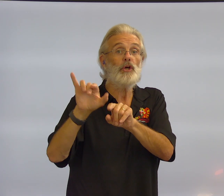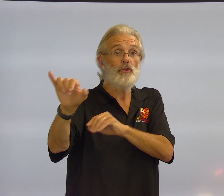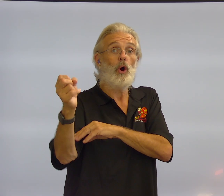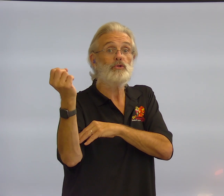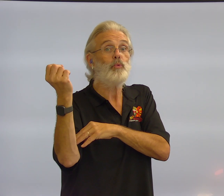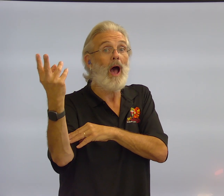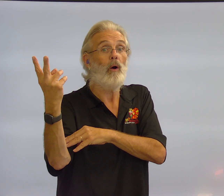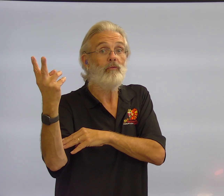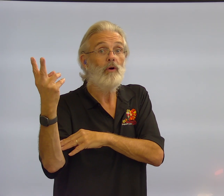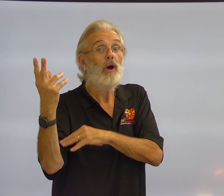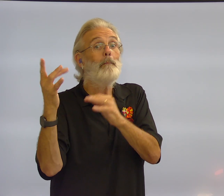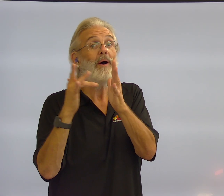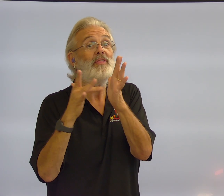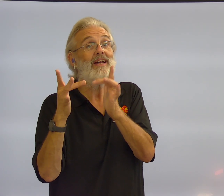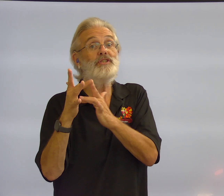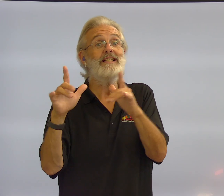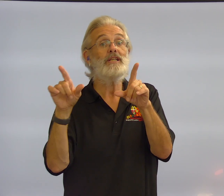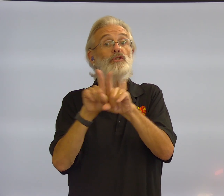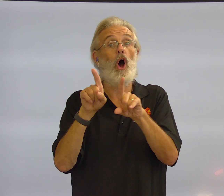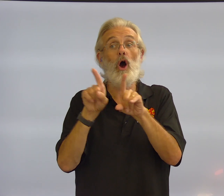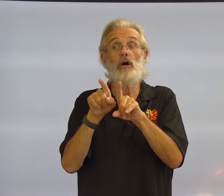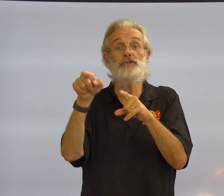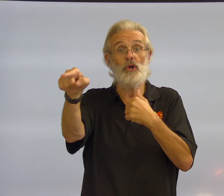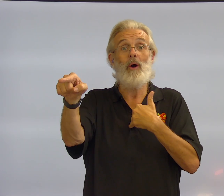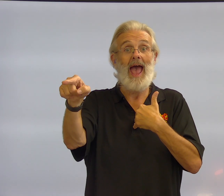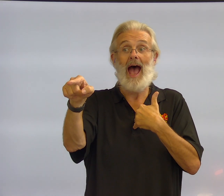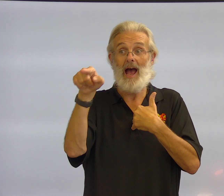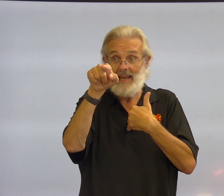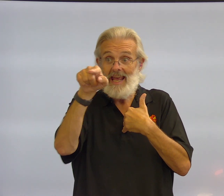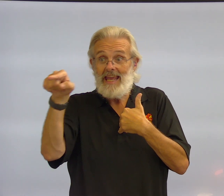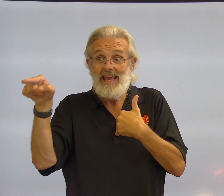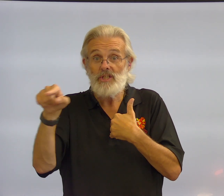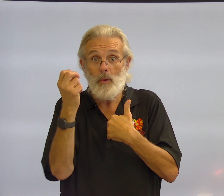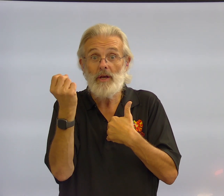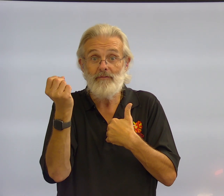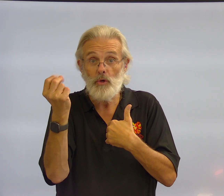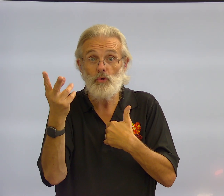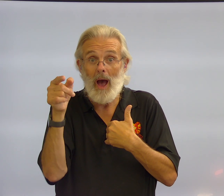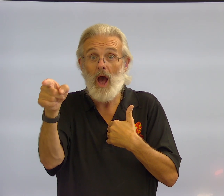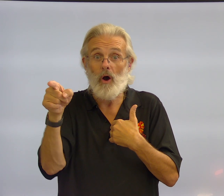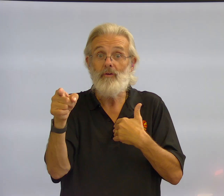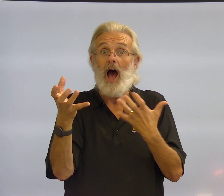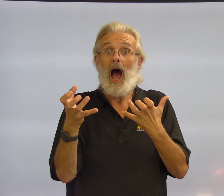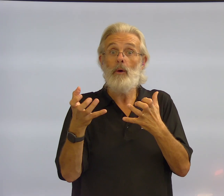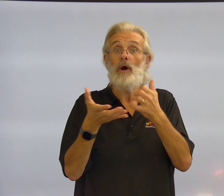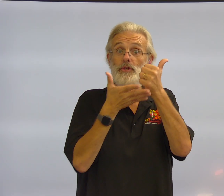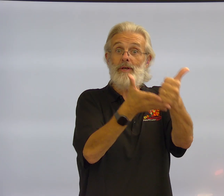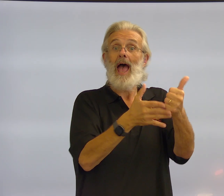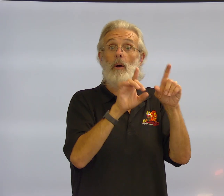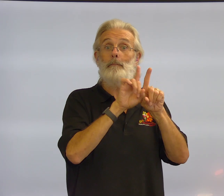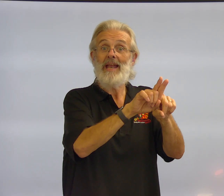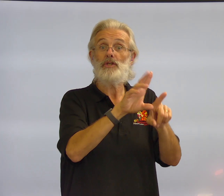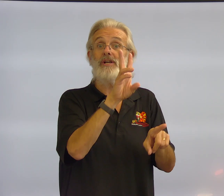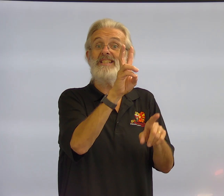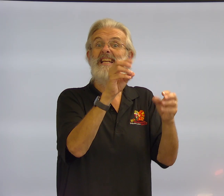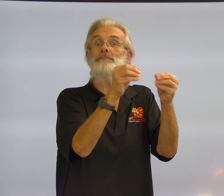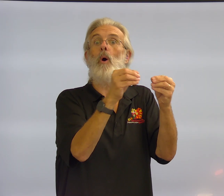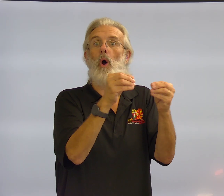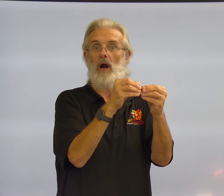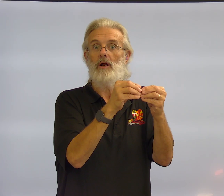those 12. But then Jesus also had, each one of you 12, I want you to help mentor 6 more.